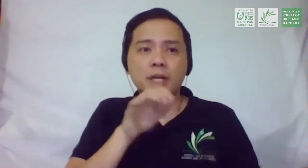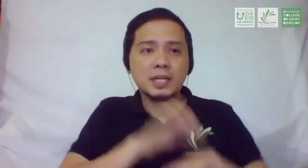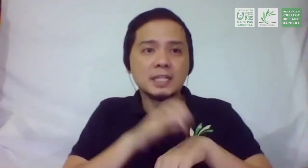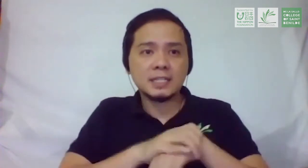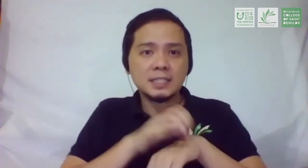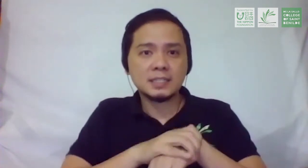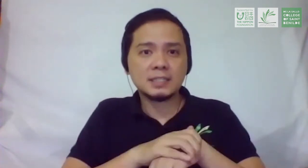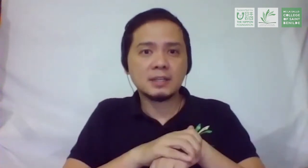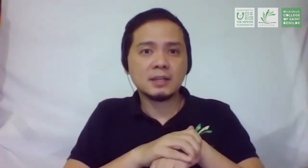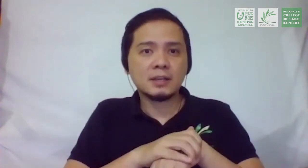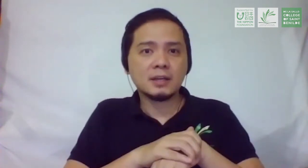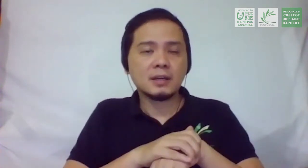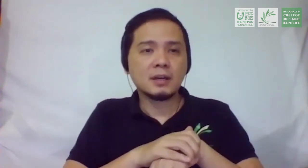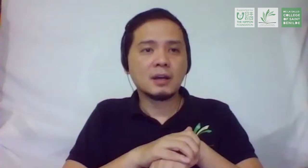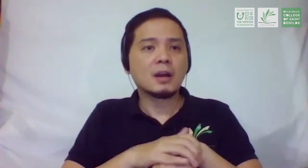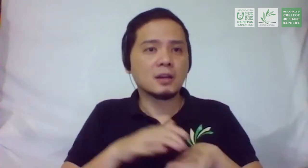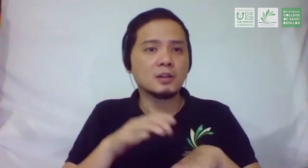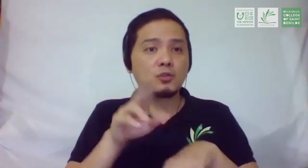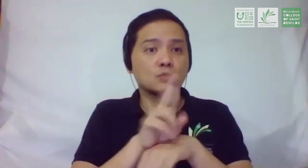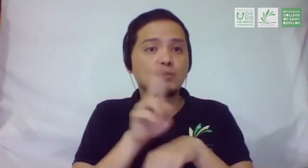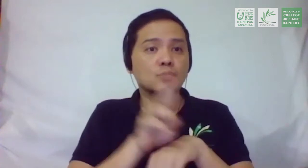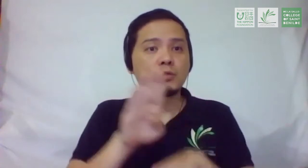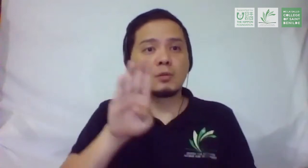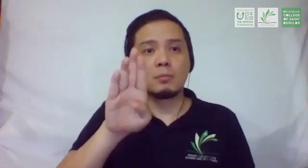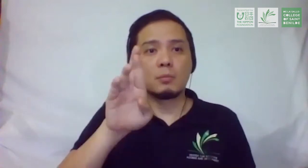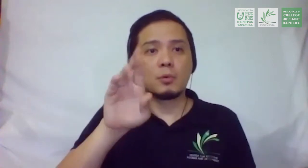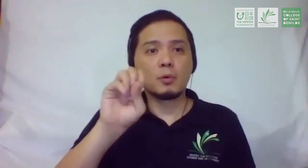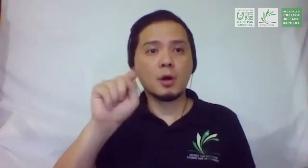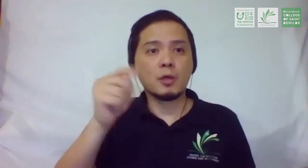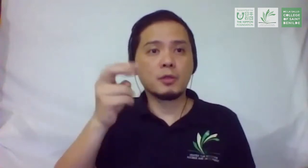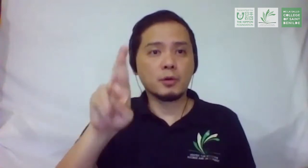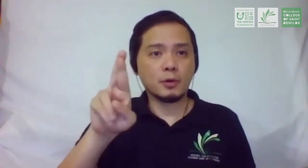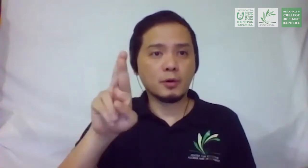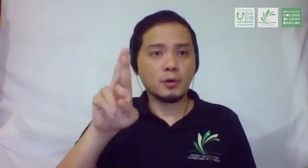for brother and sister.